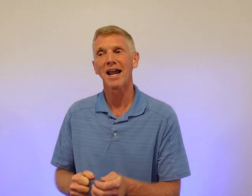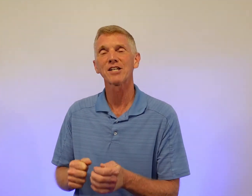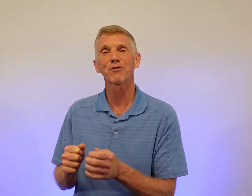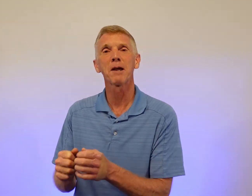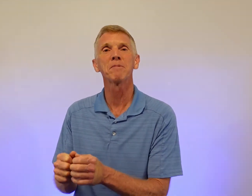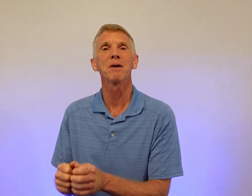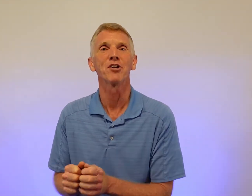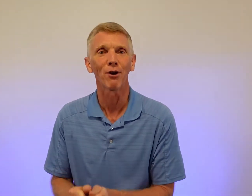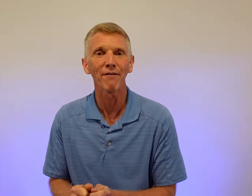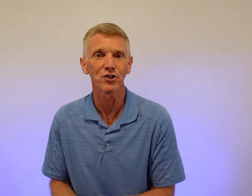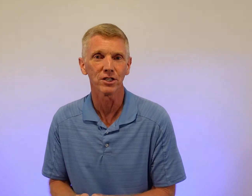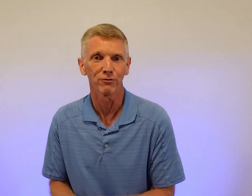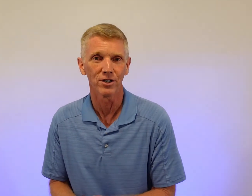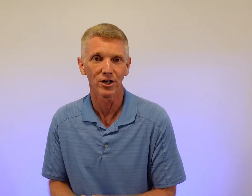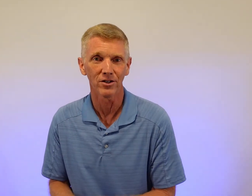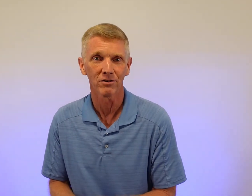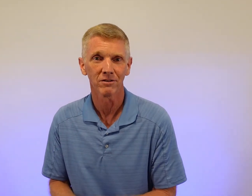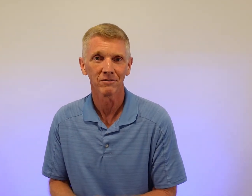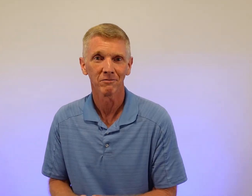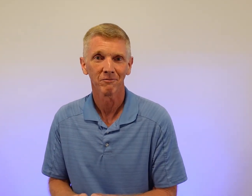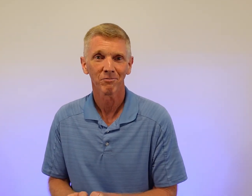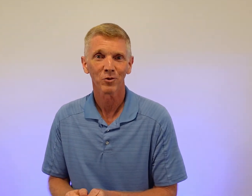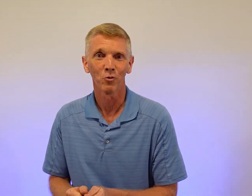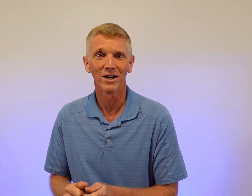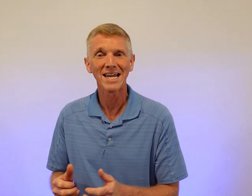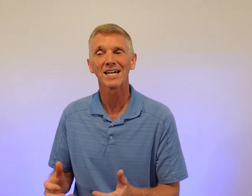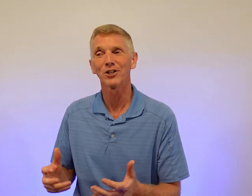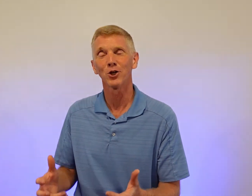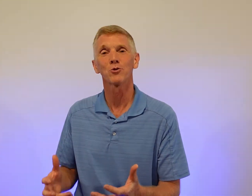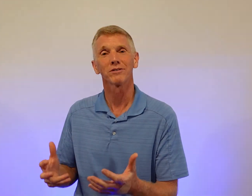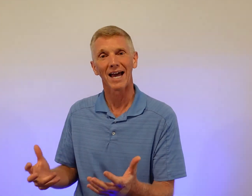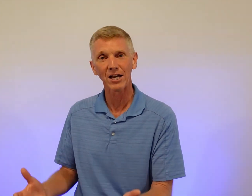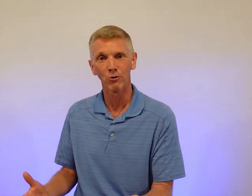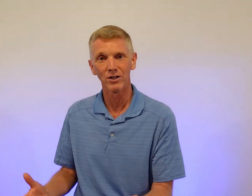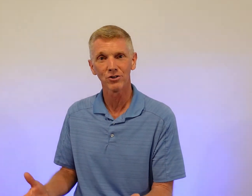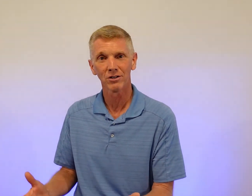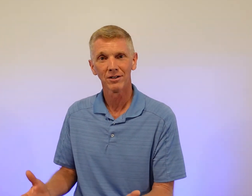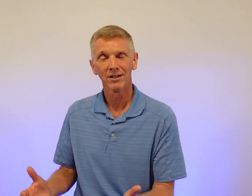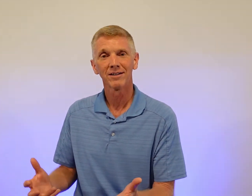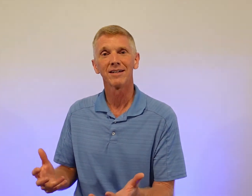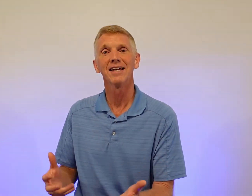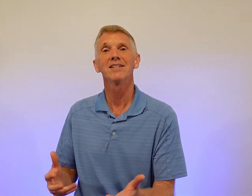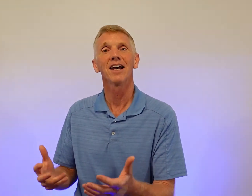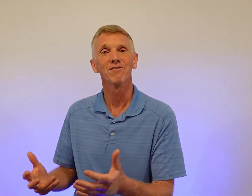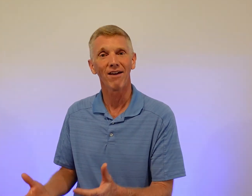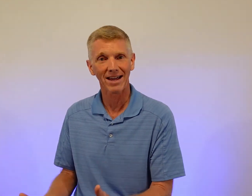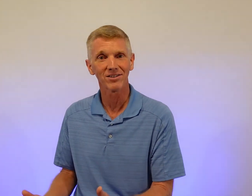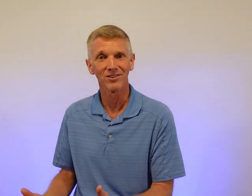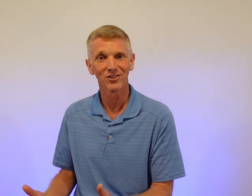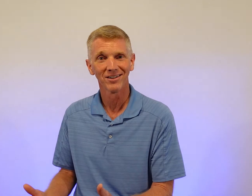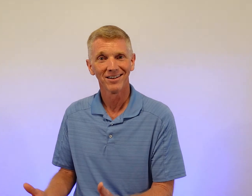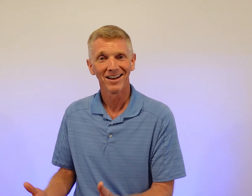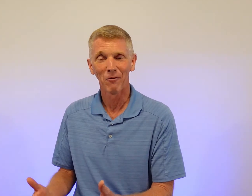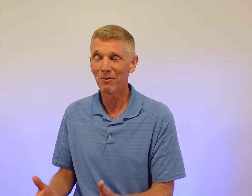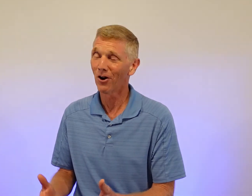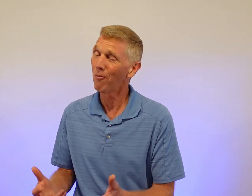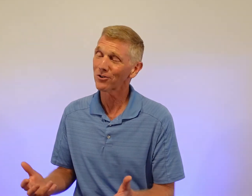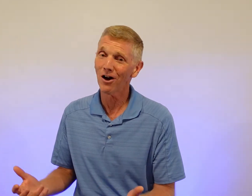for him to be in the driver's seat for a change, where he could use language to his advantage. And we would almost